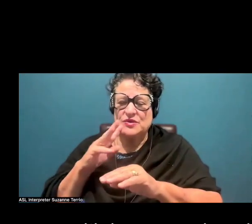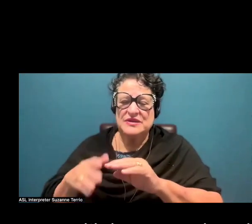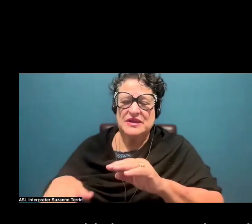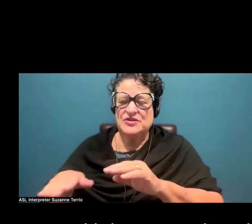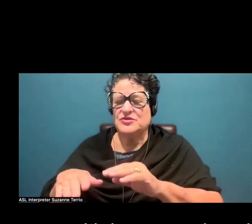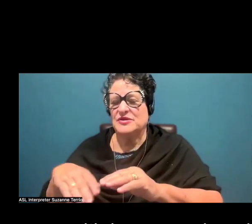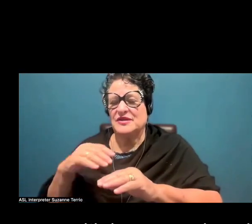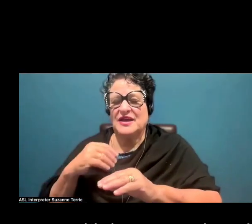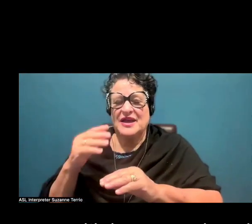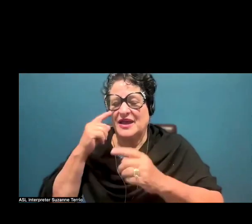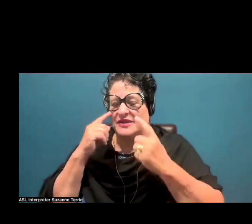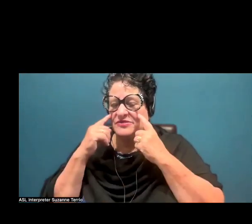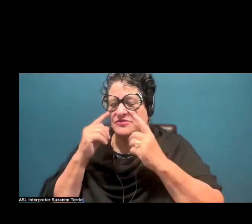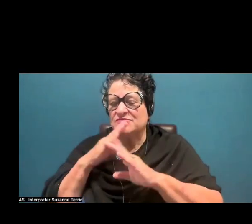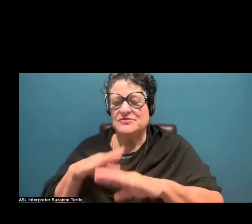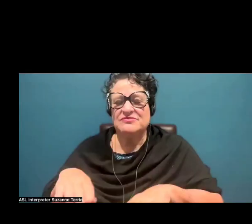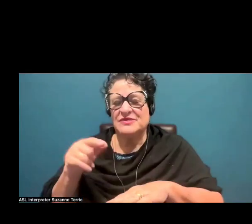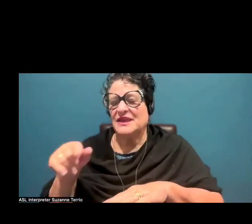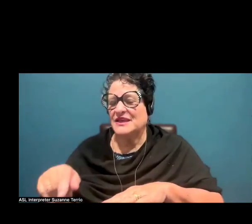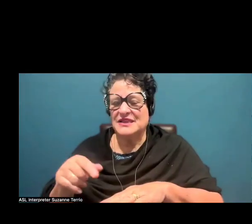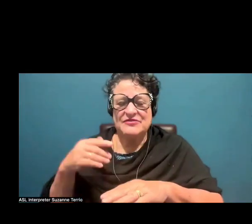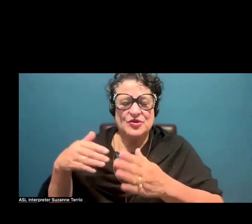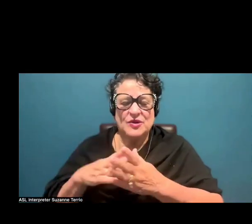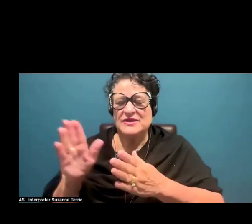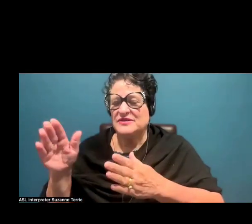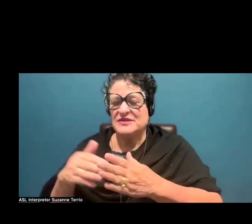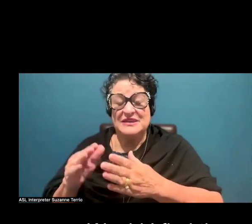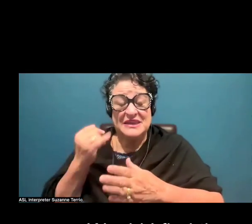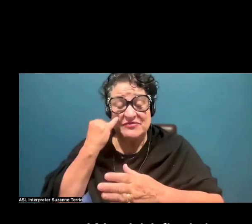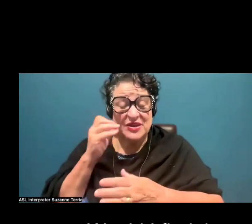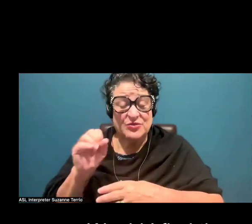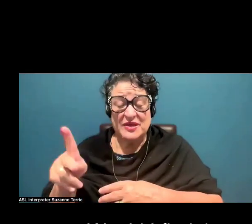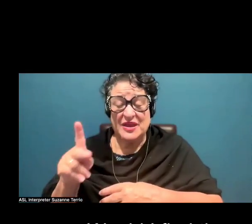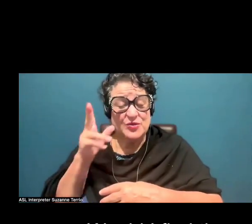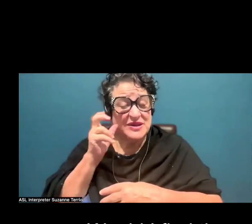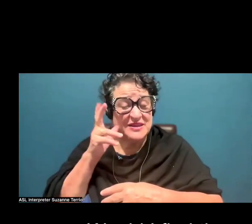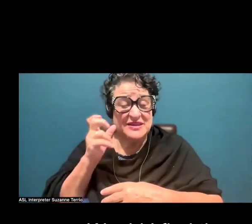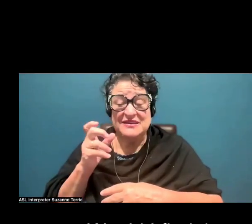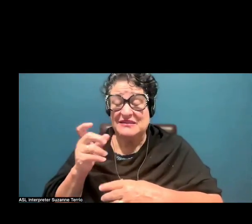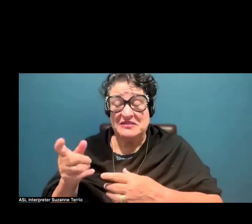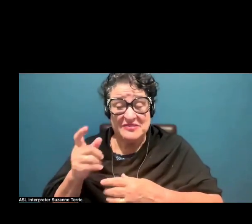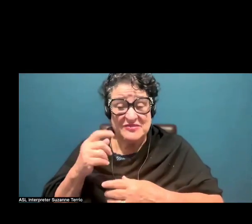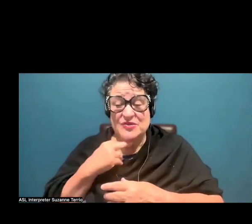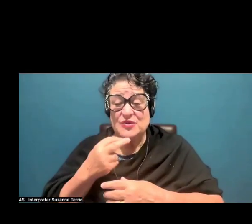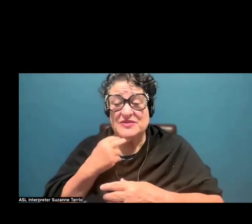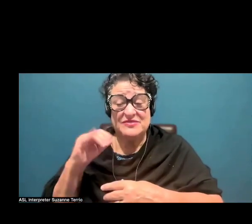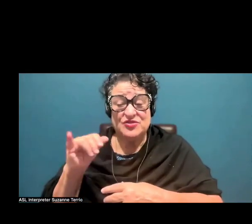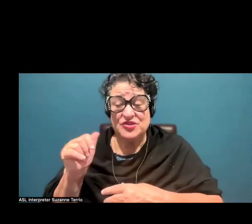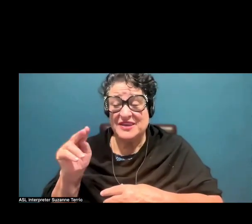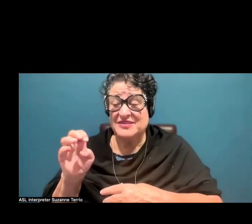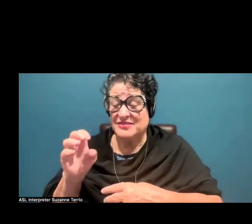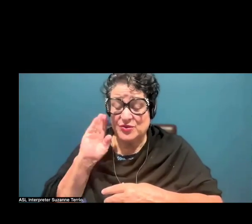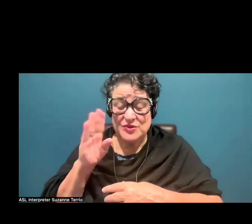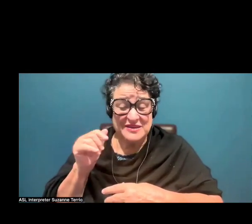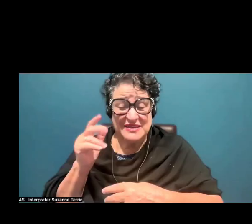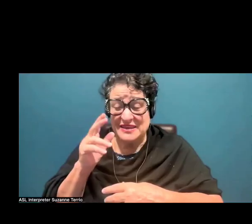voice echoed off the stone. If I went back, would I hear it still? Would I find them all there waiting for me? Is that what